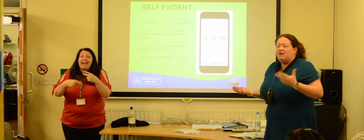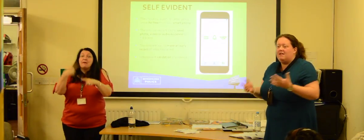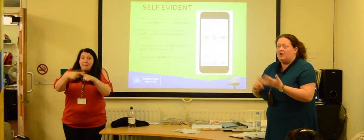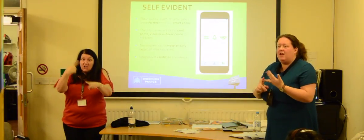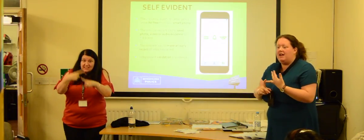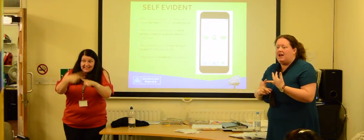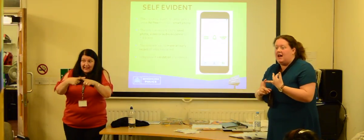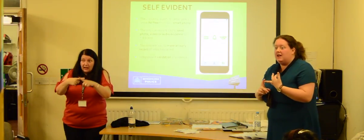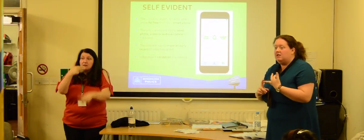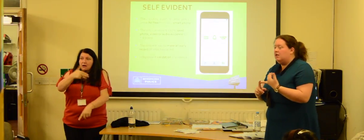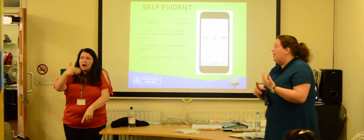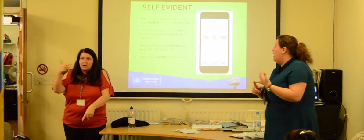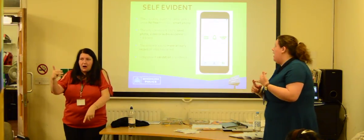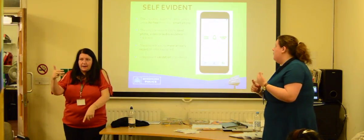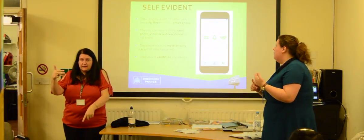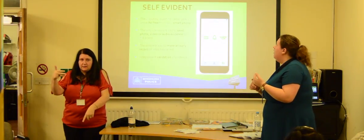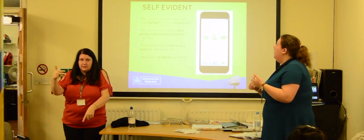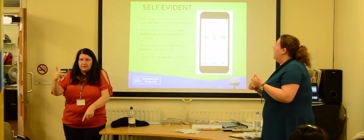emergency, there's still 999.